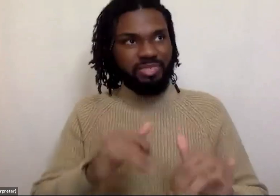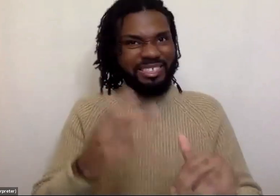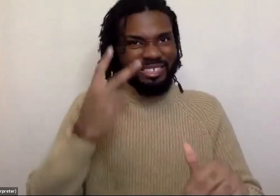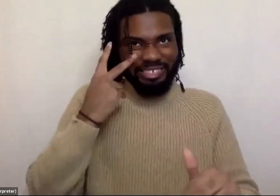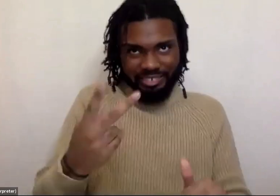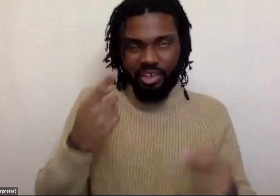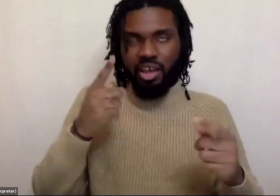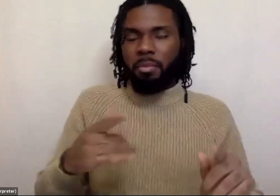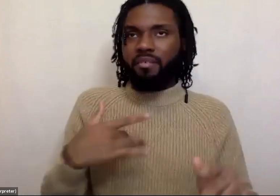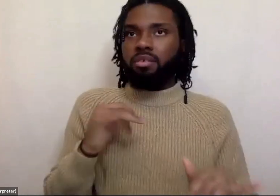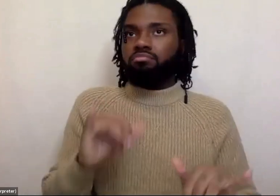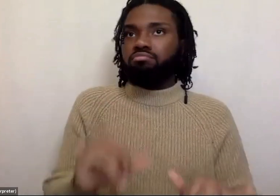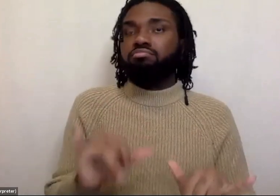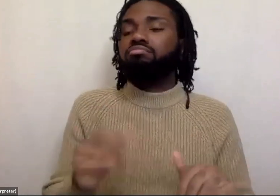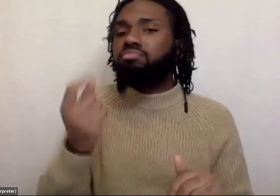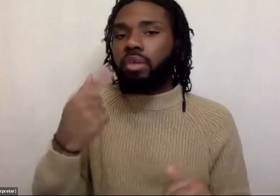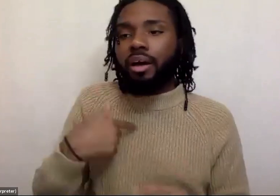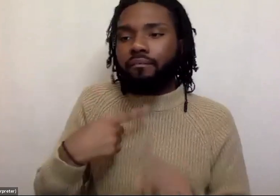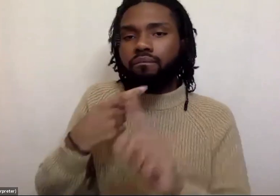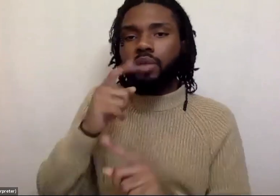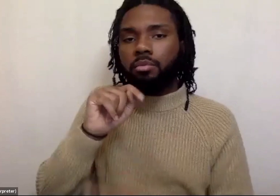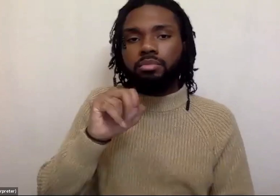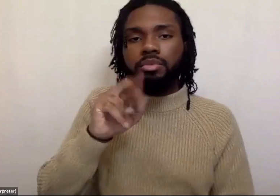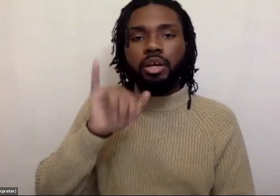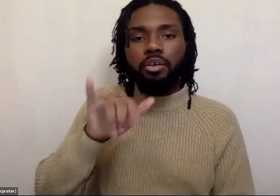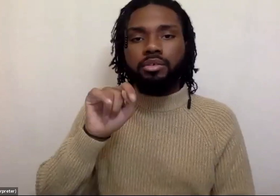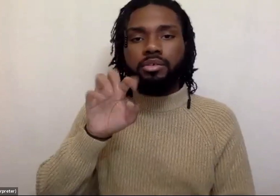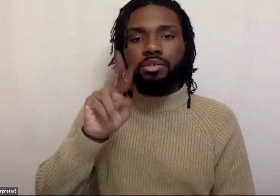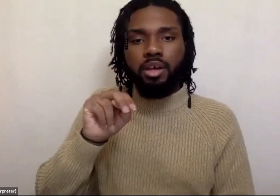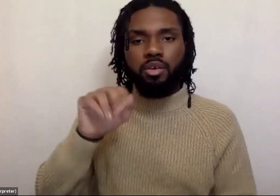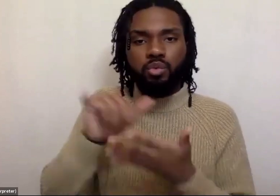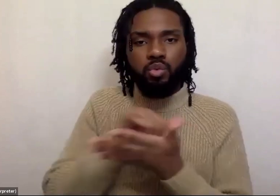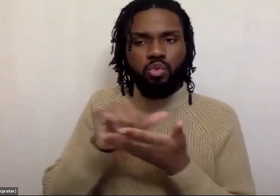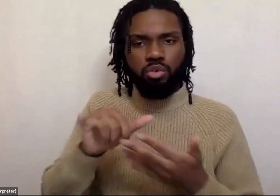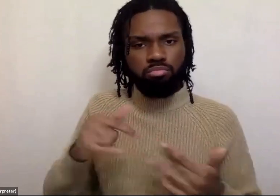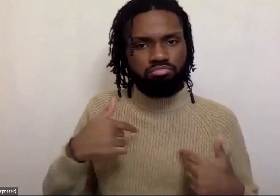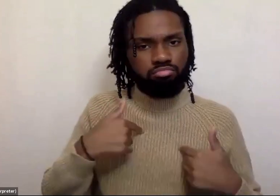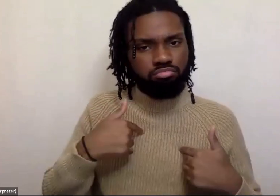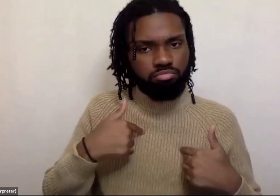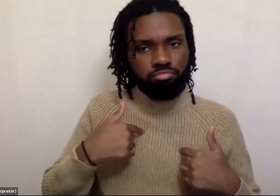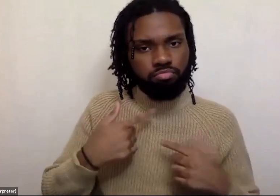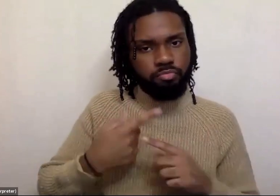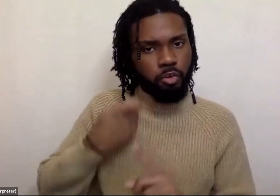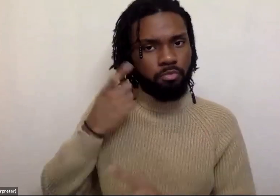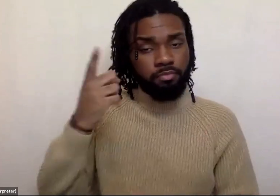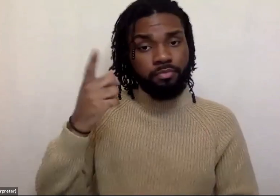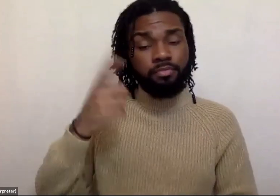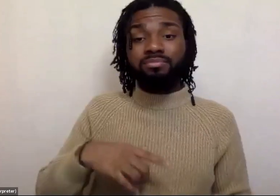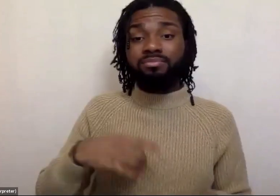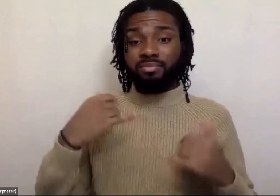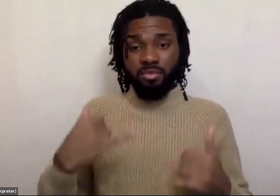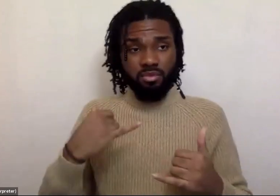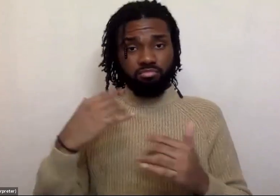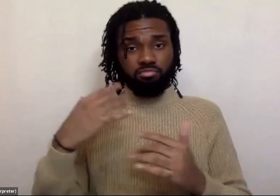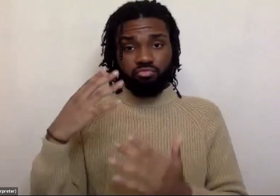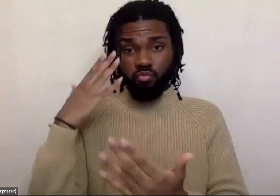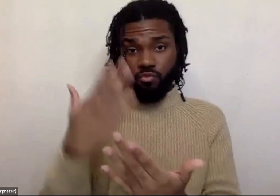know, I mean, I'm coming from Tarrytown, New York, you know, I mean, please. So, so what happens is that I'm sitting there